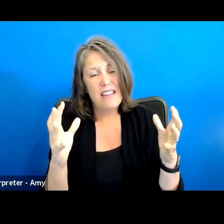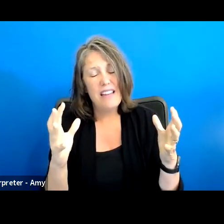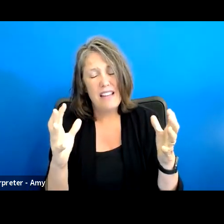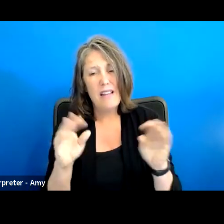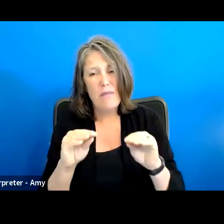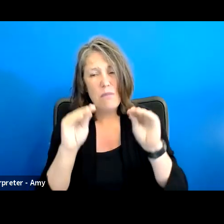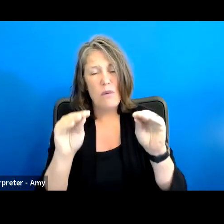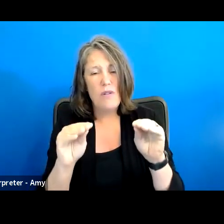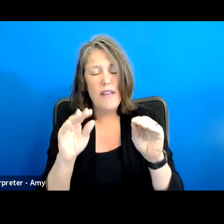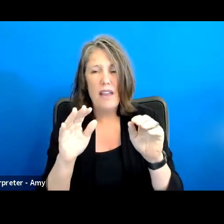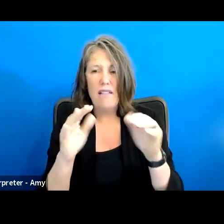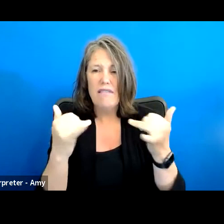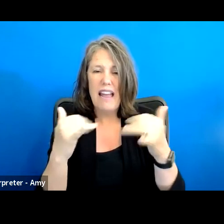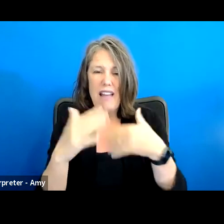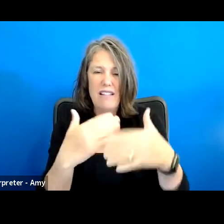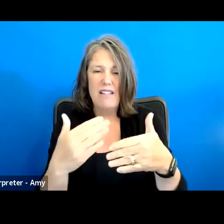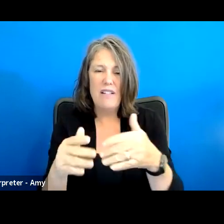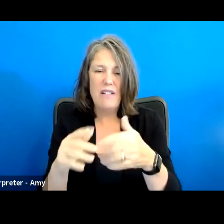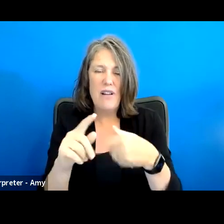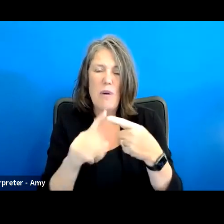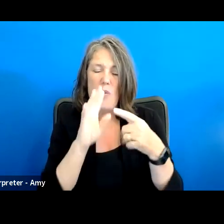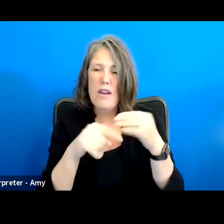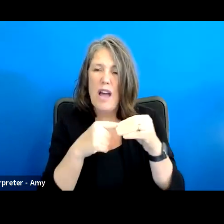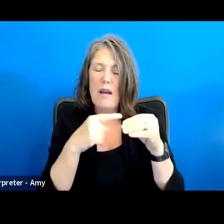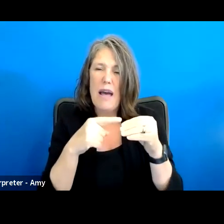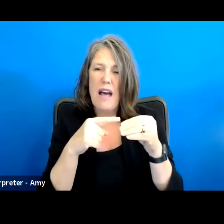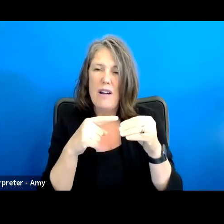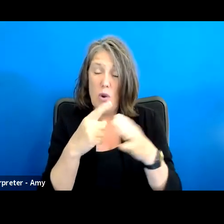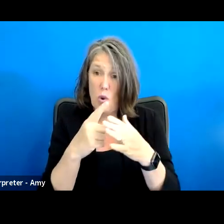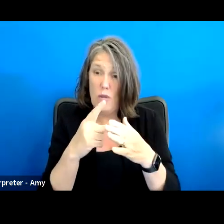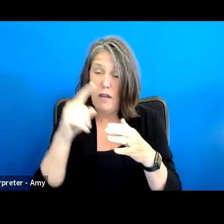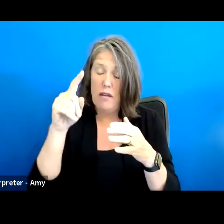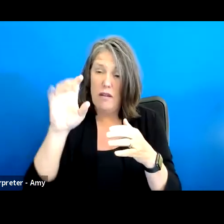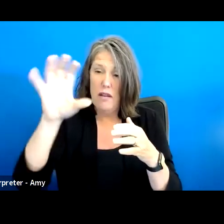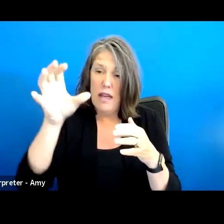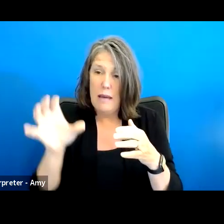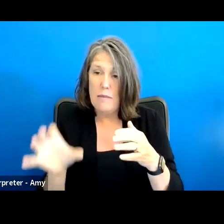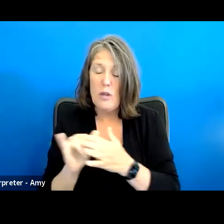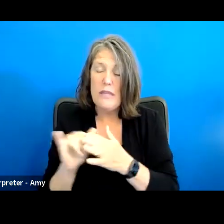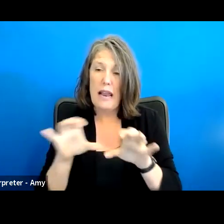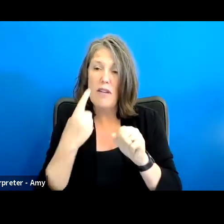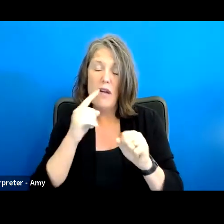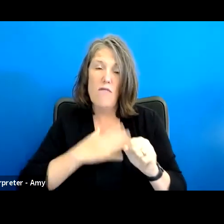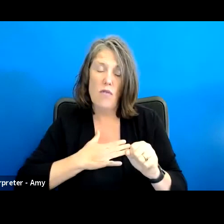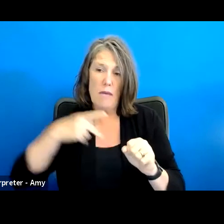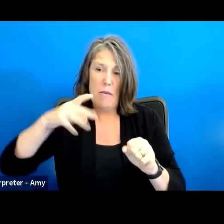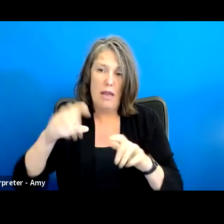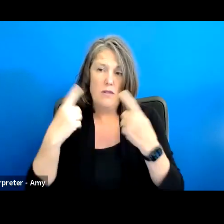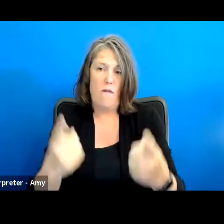moving forward when I give examples of when I talk about the episodes that I've done for the podcast so far.